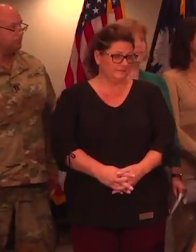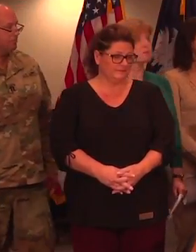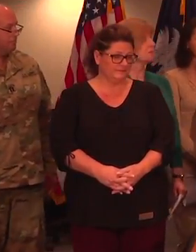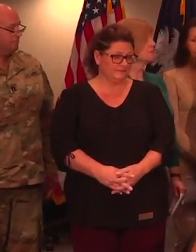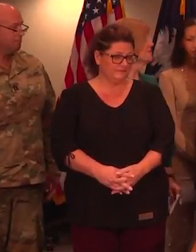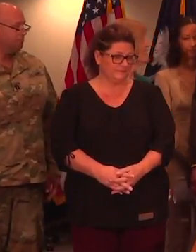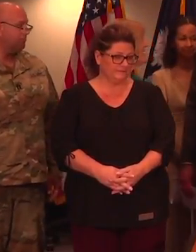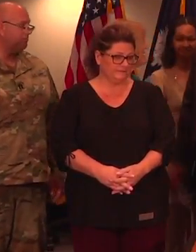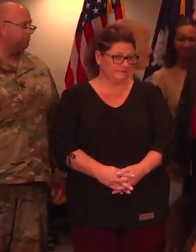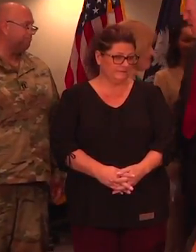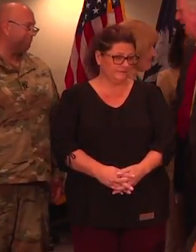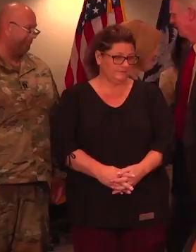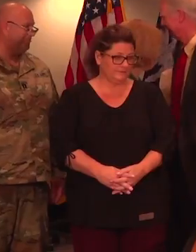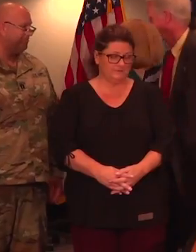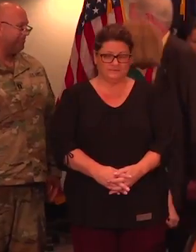Got a little room over on this side.